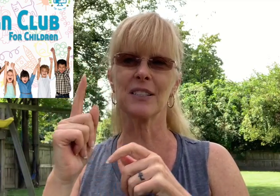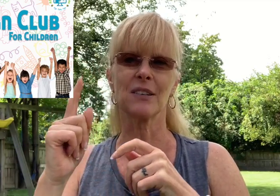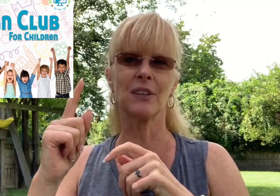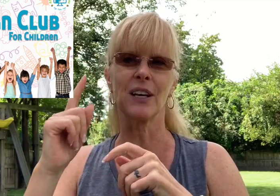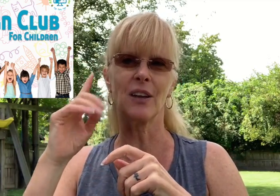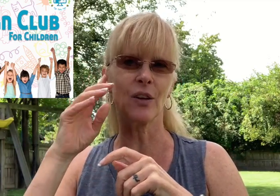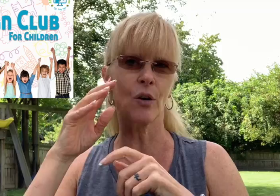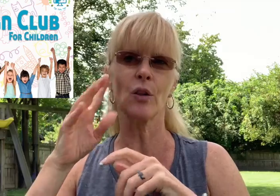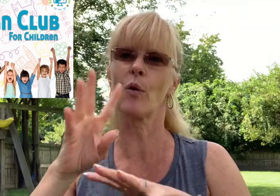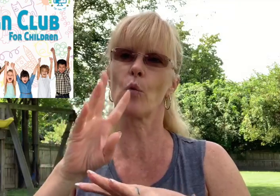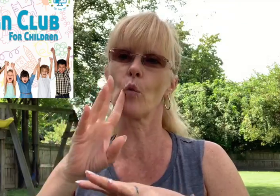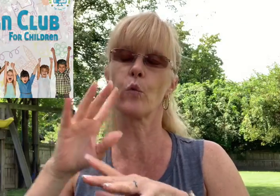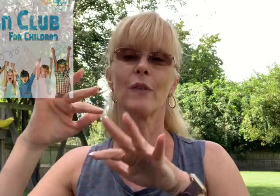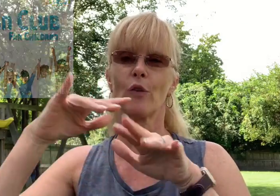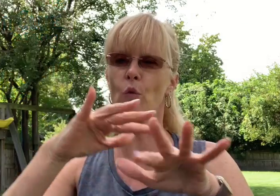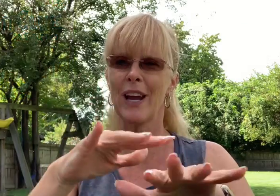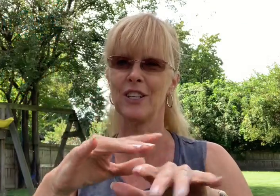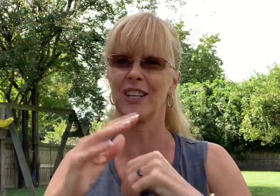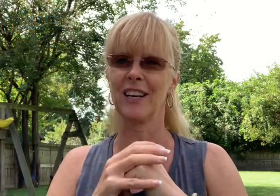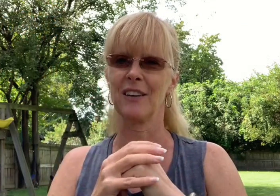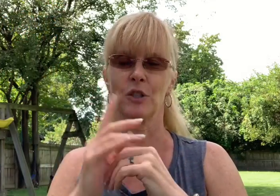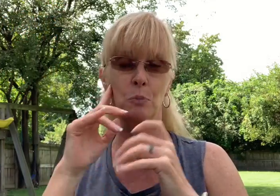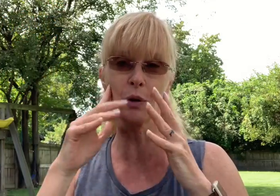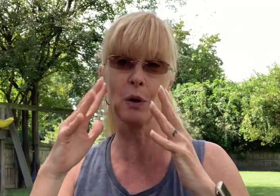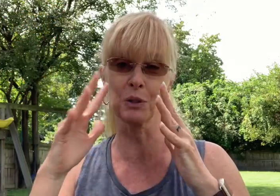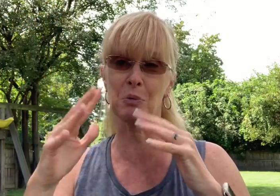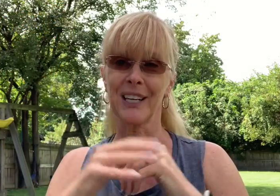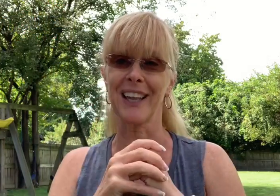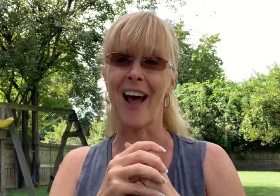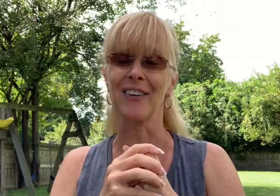of the river raging. It was pretty loud.